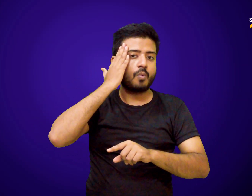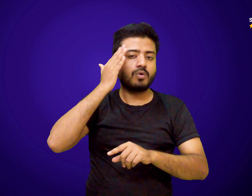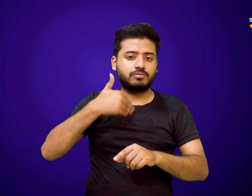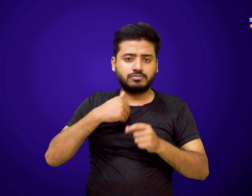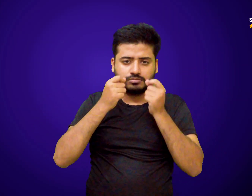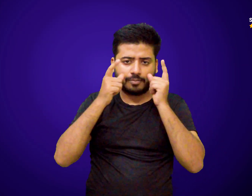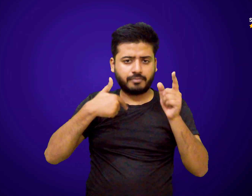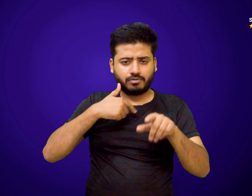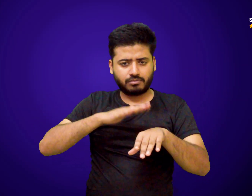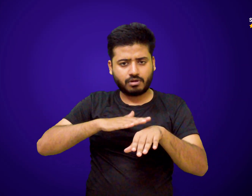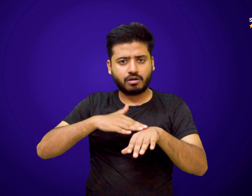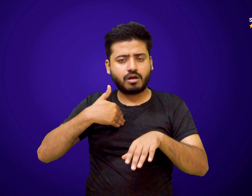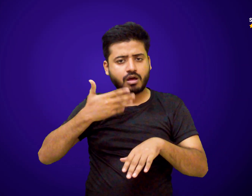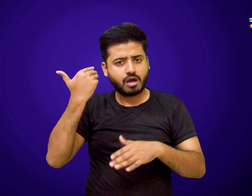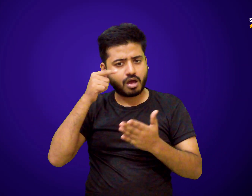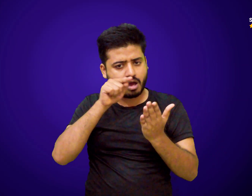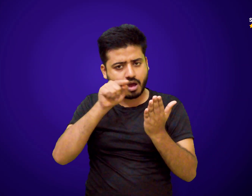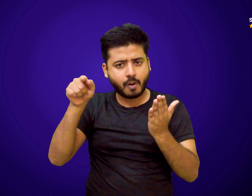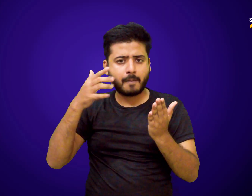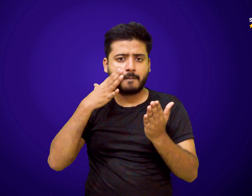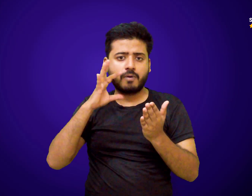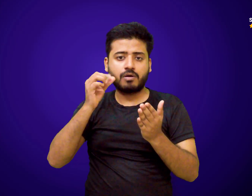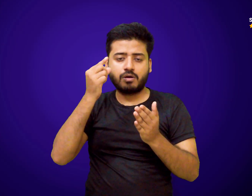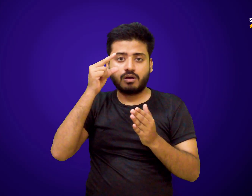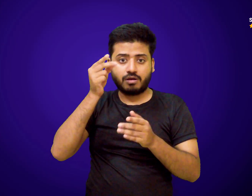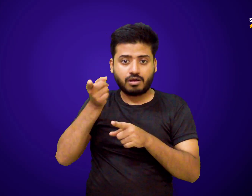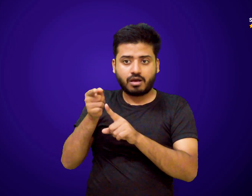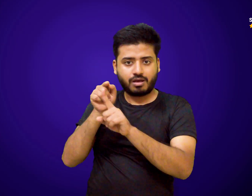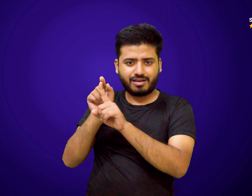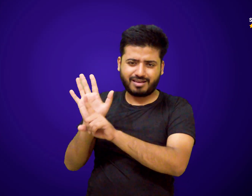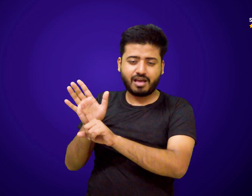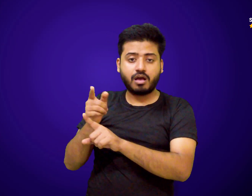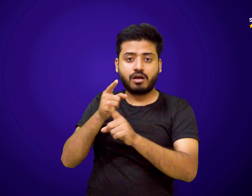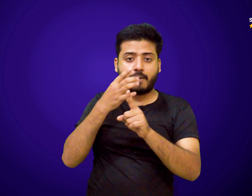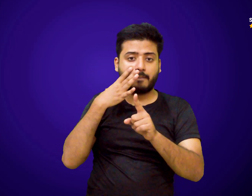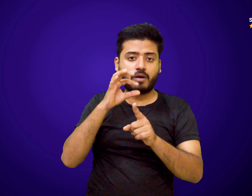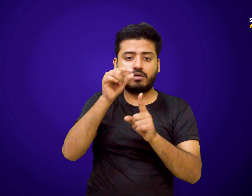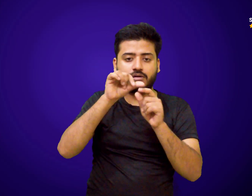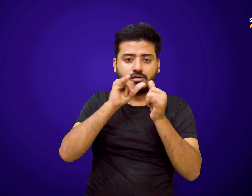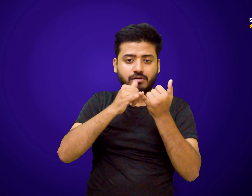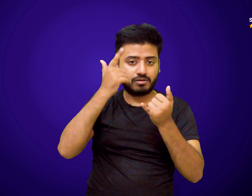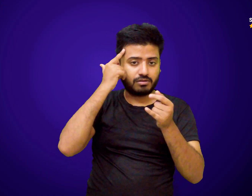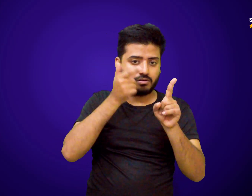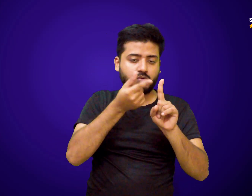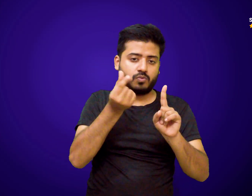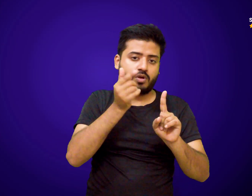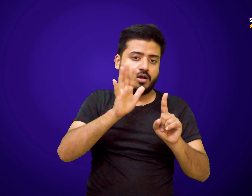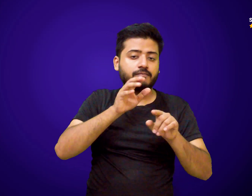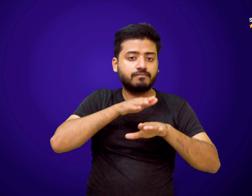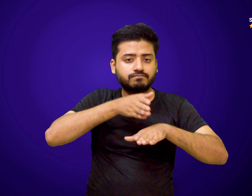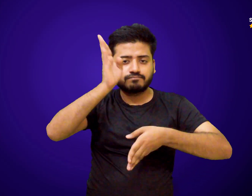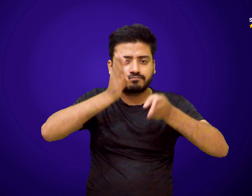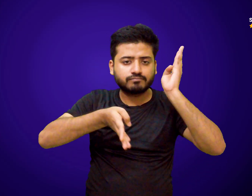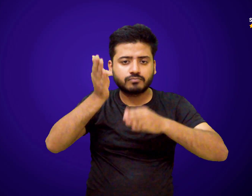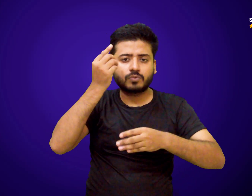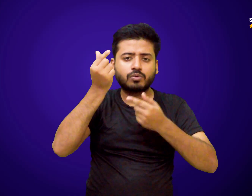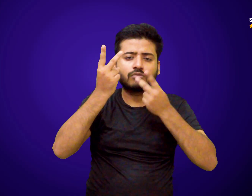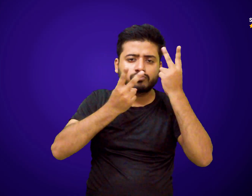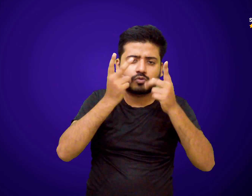Orange Passport Proposal 2018. The plan. In 2018, India's Ministry of External